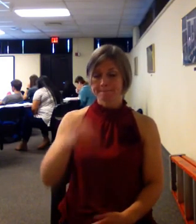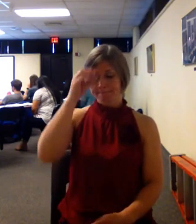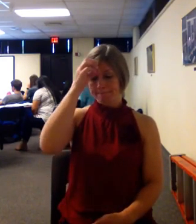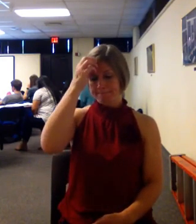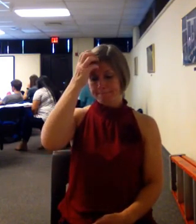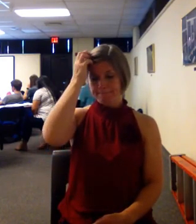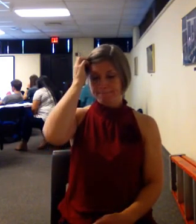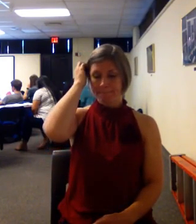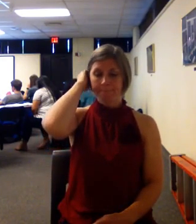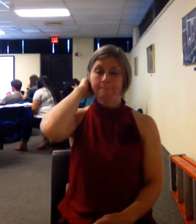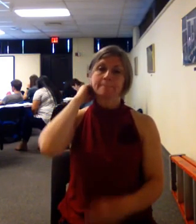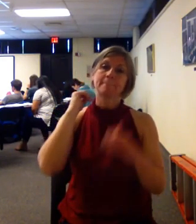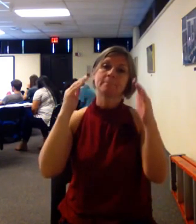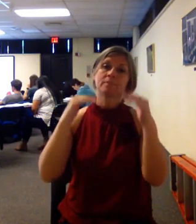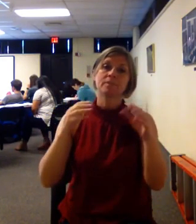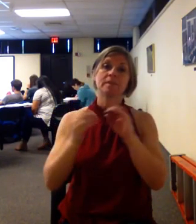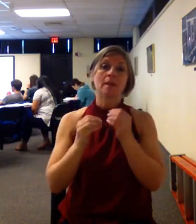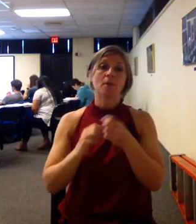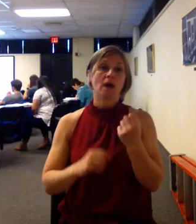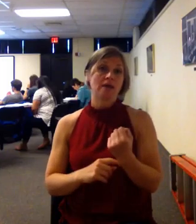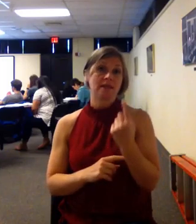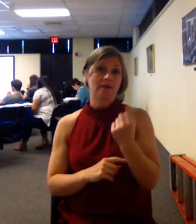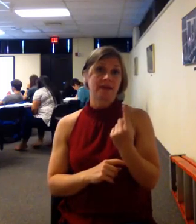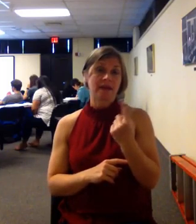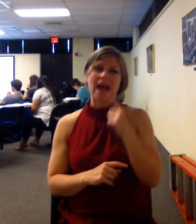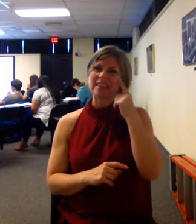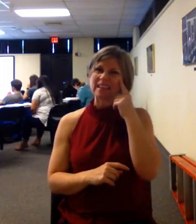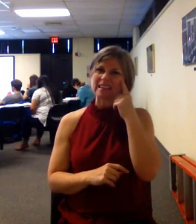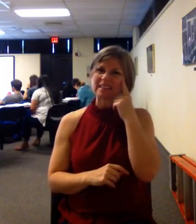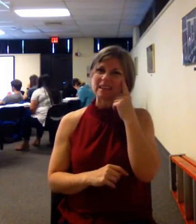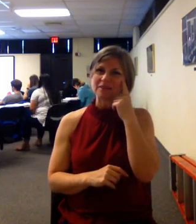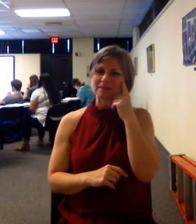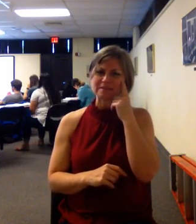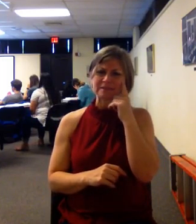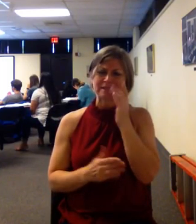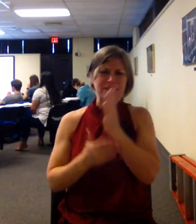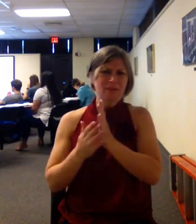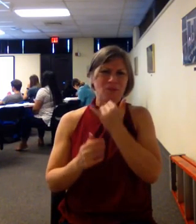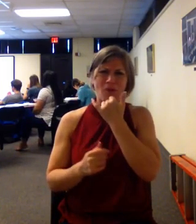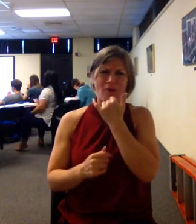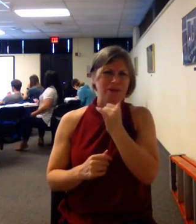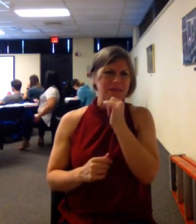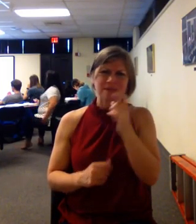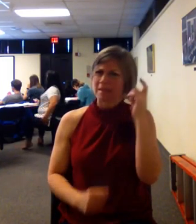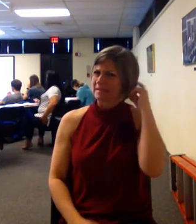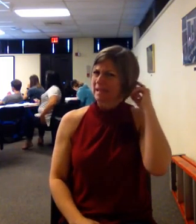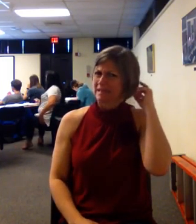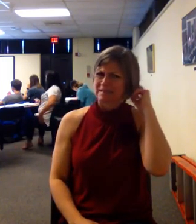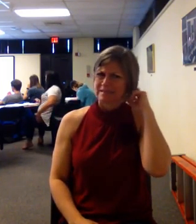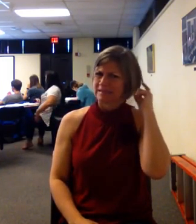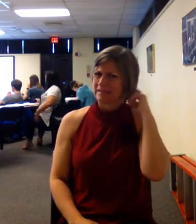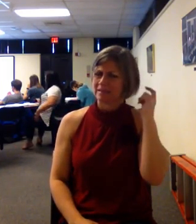In number 11, I think there's a typo in the 3rd edition because there's no way that it makes sense. Because they're saying